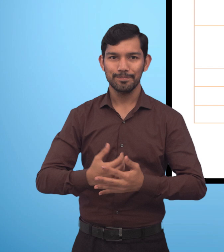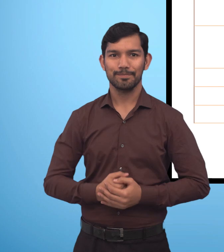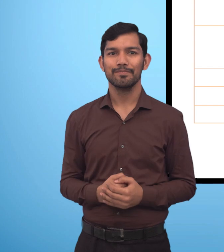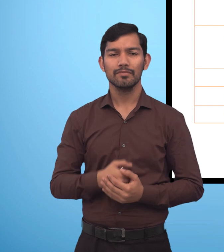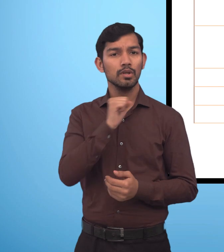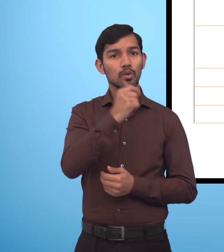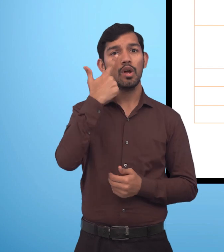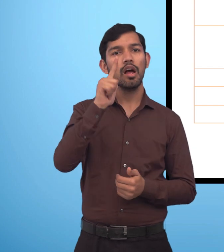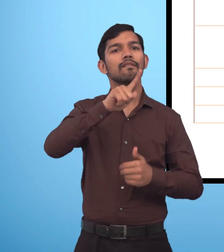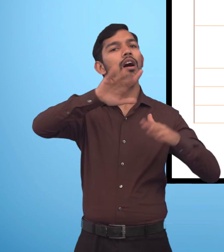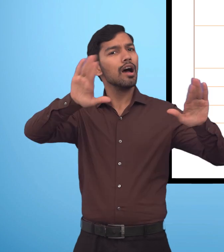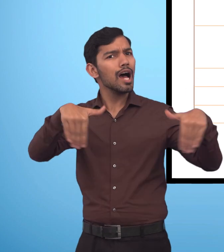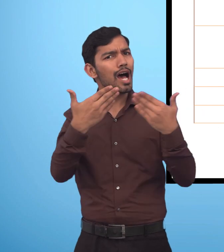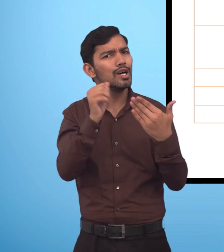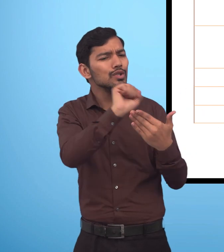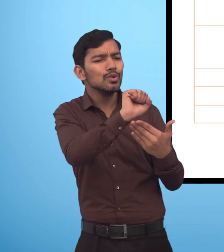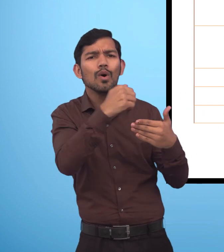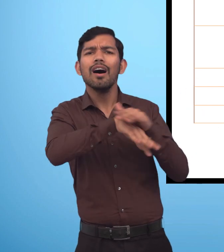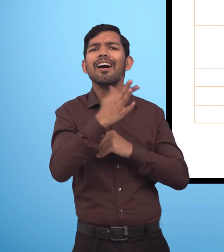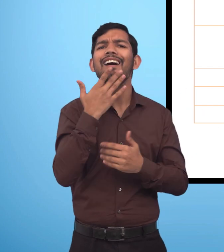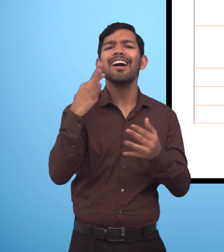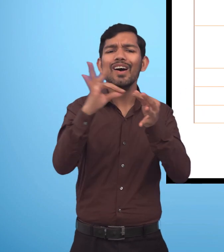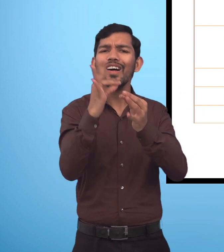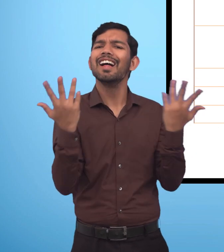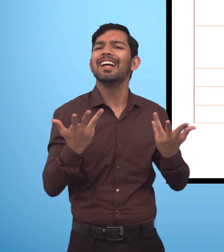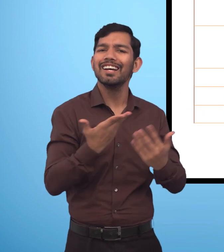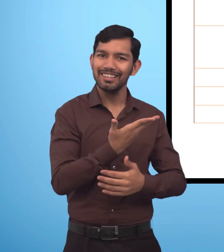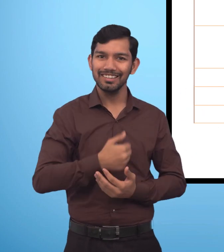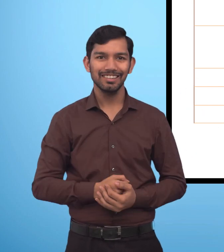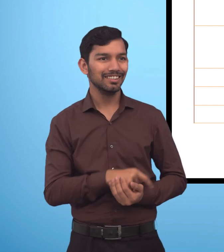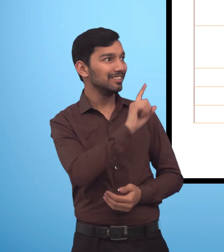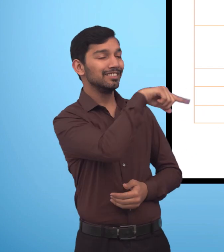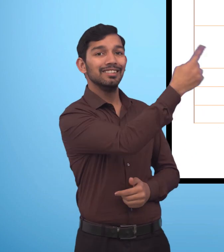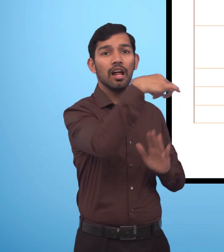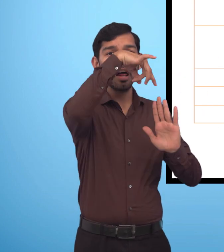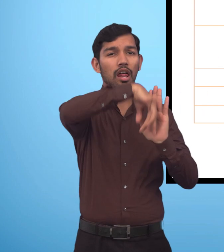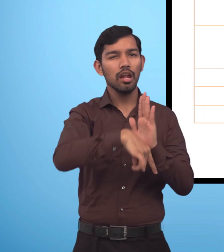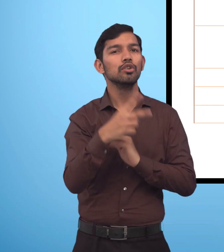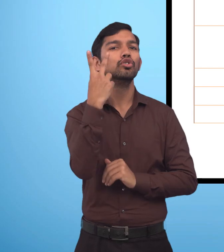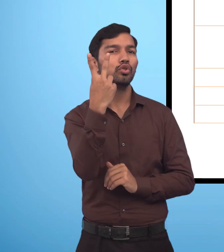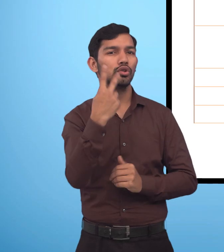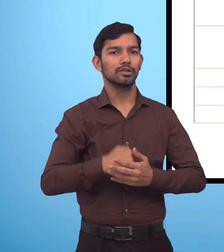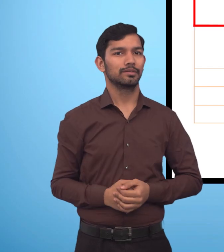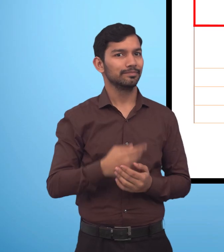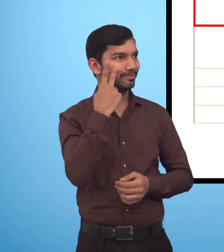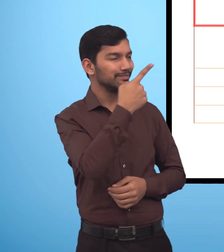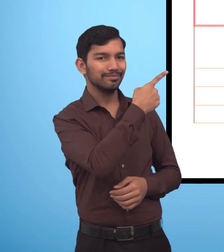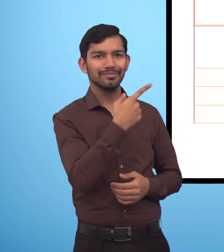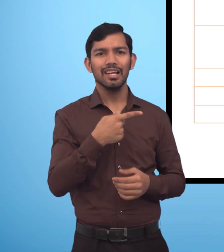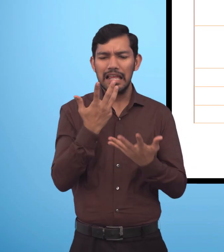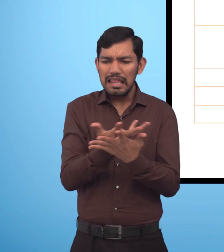Main idea. two supporting details.